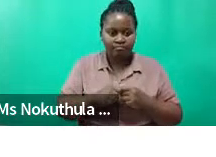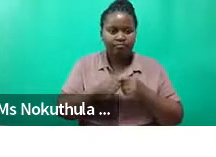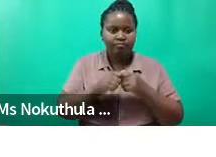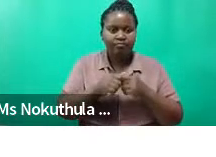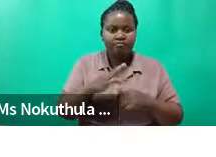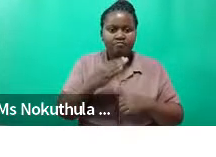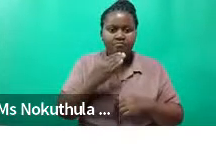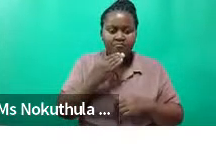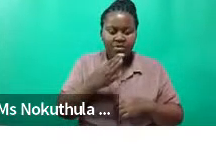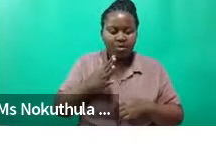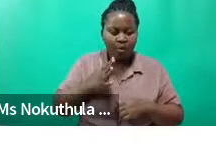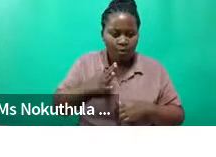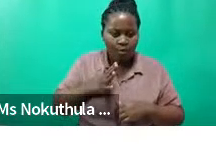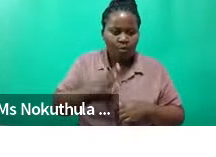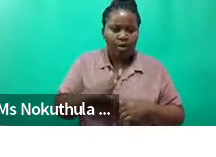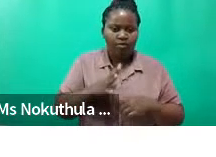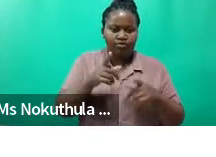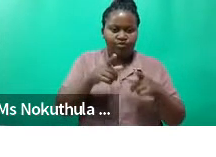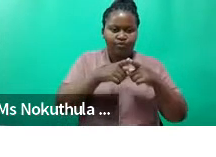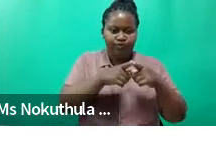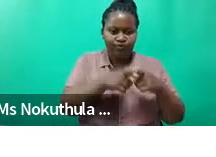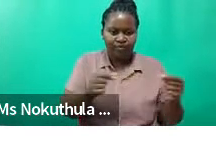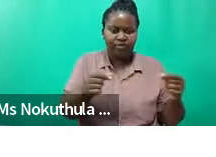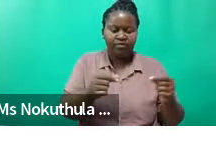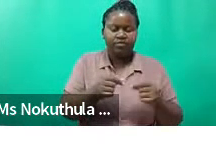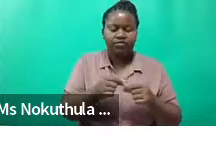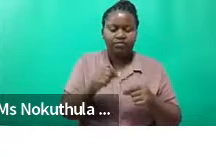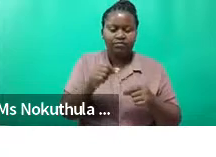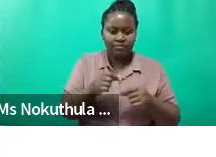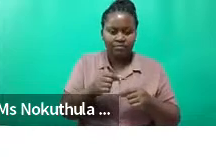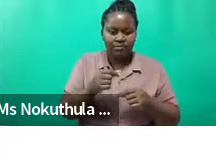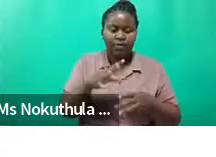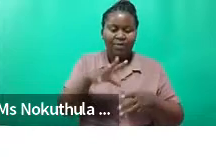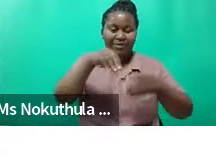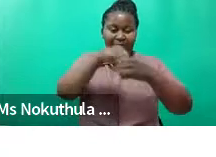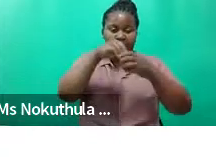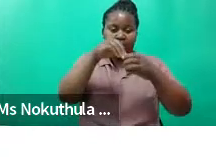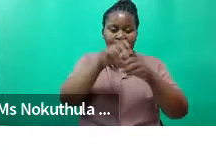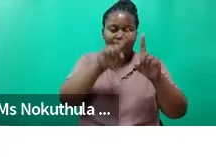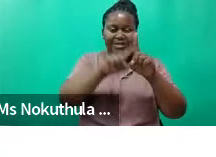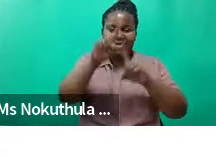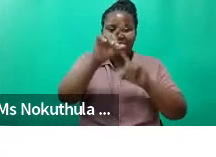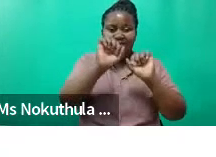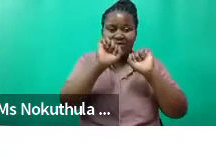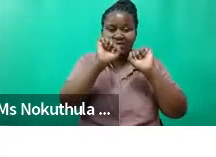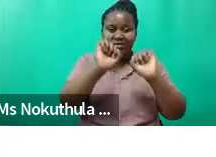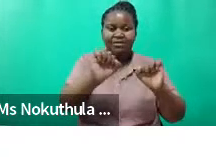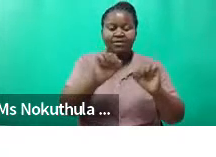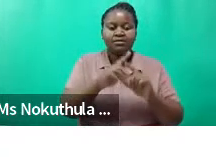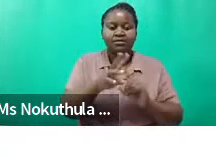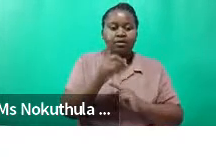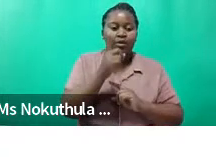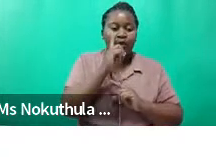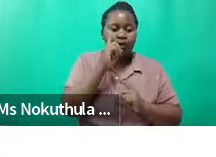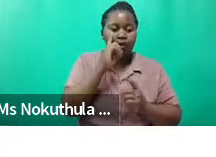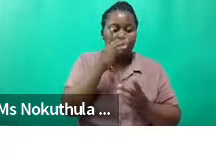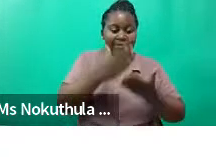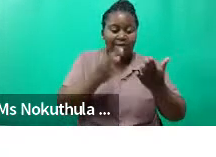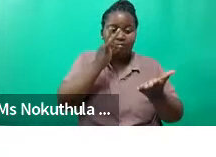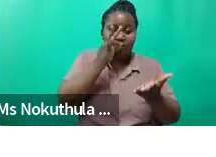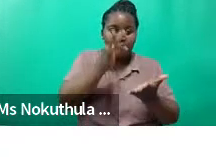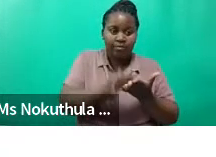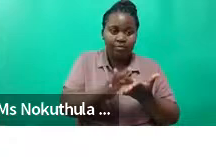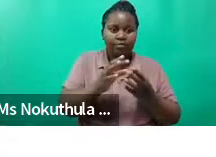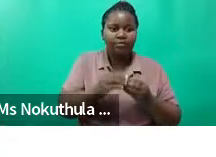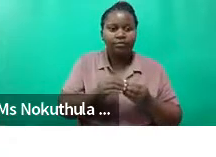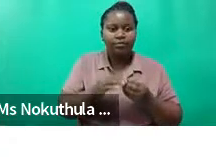her degree was also part of her success. And so let's look at some of the recommendations that we